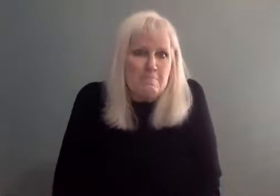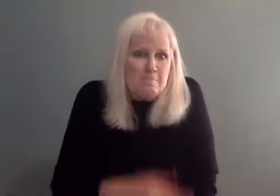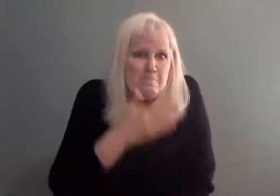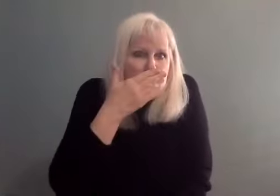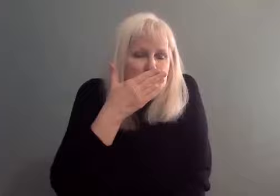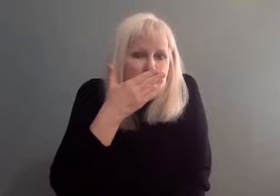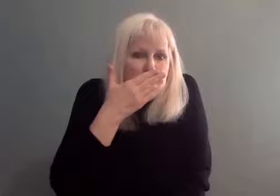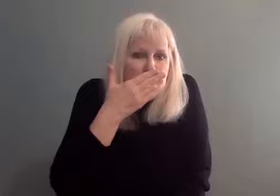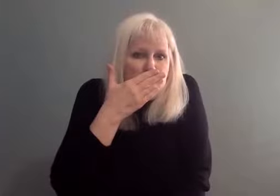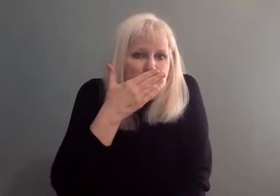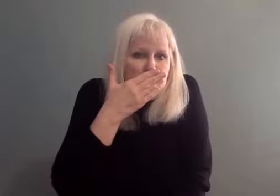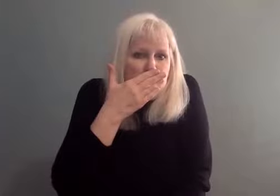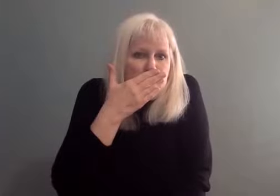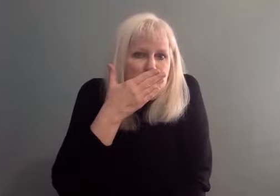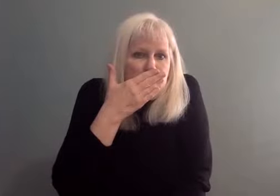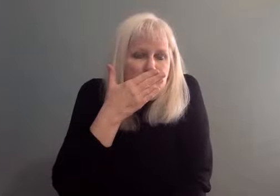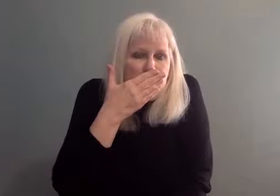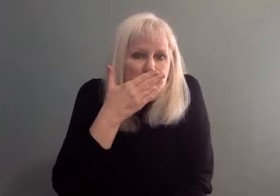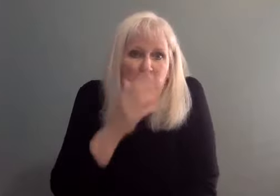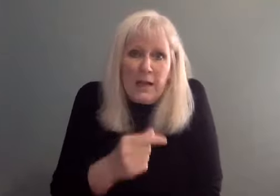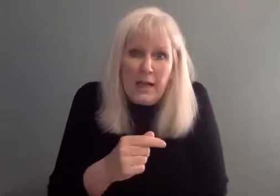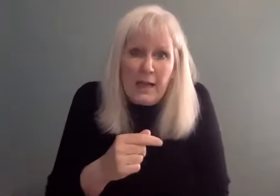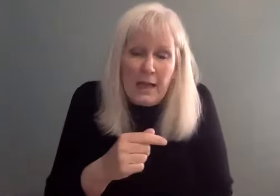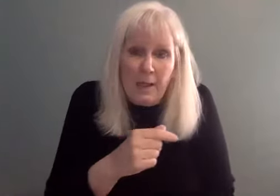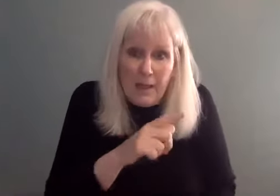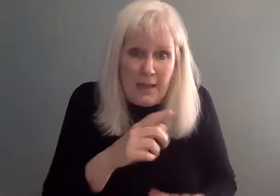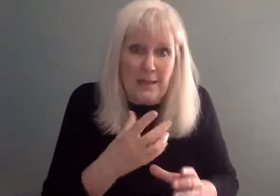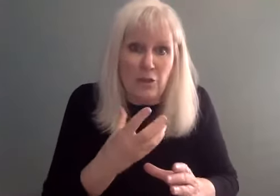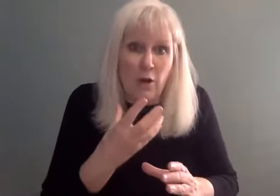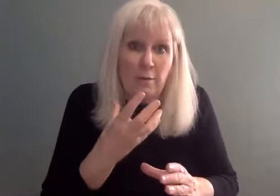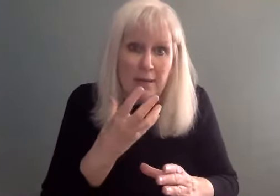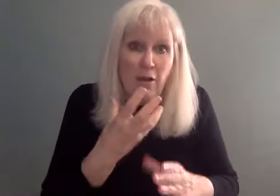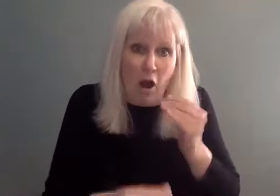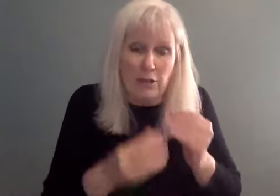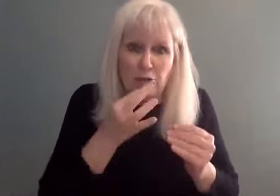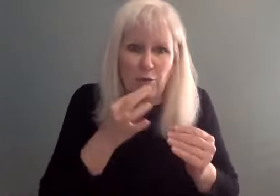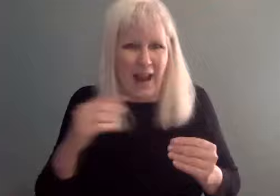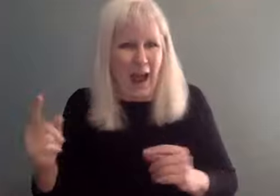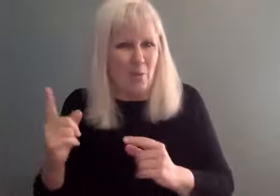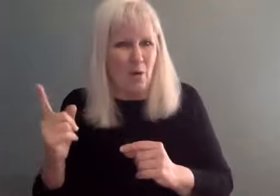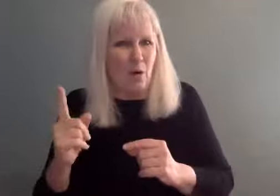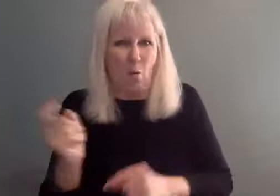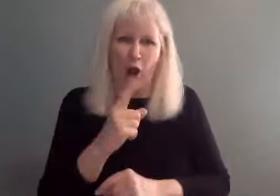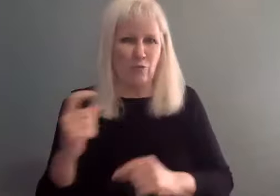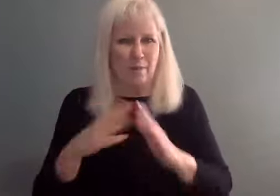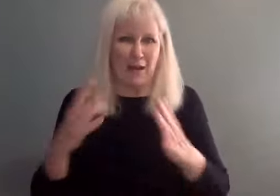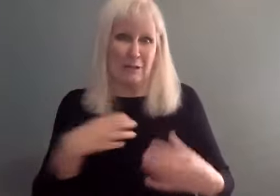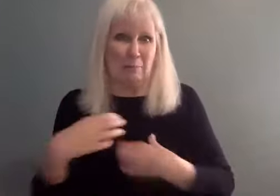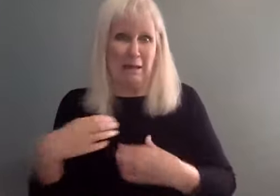He's got an expiration date, and I am complaining. Oh, I went and got this check thing my dad